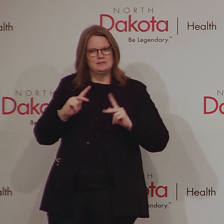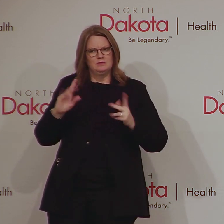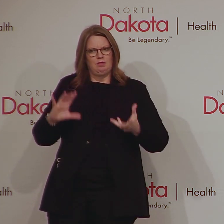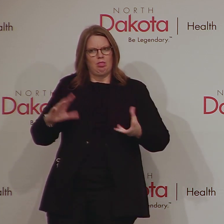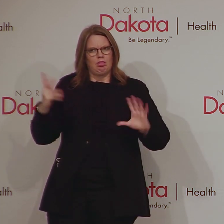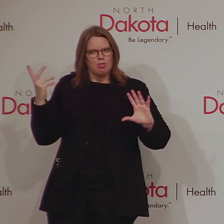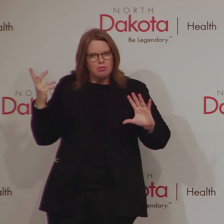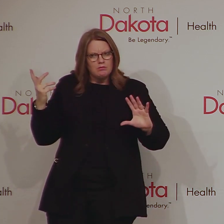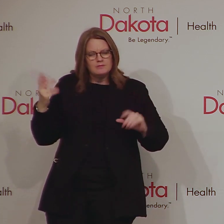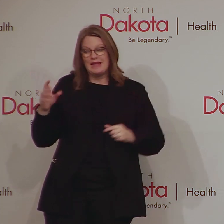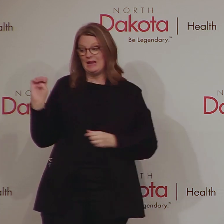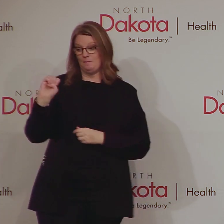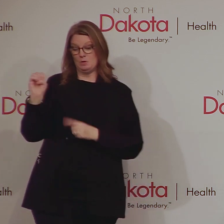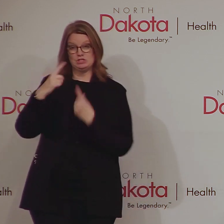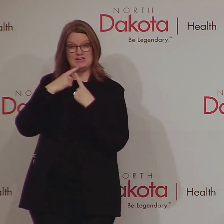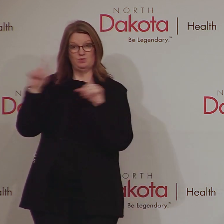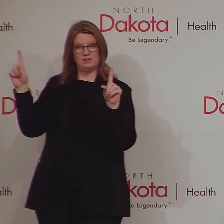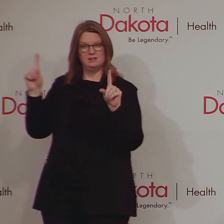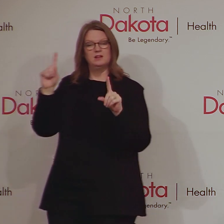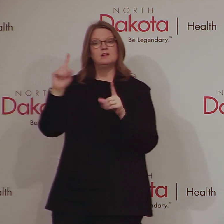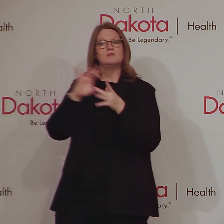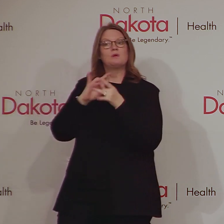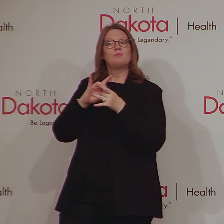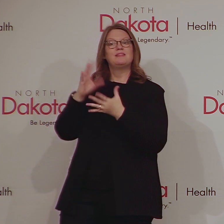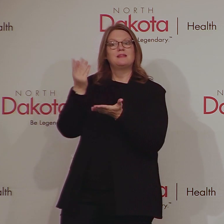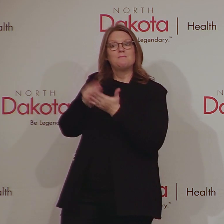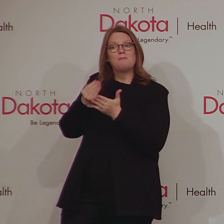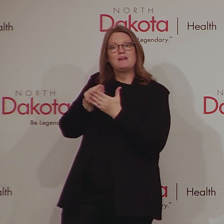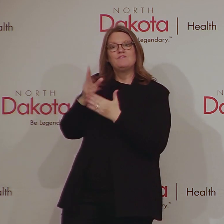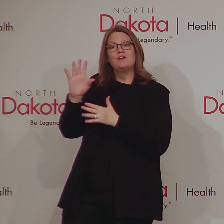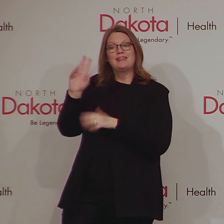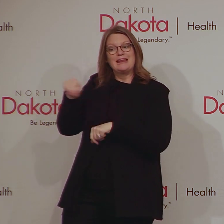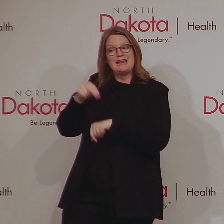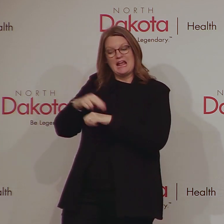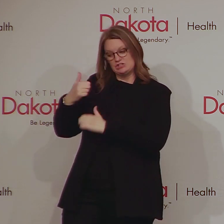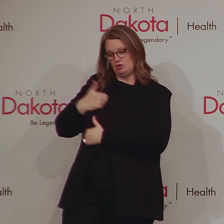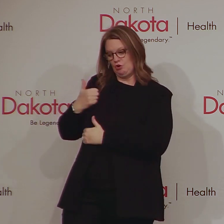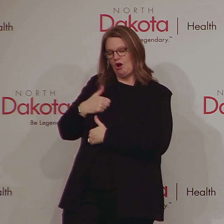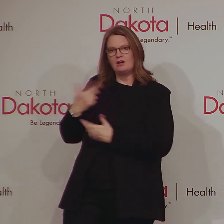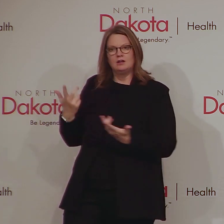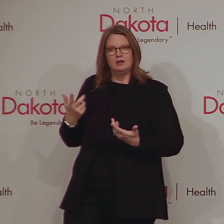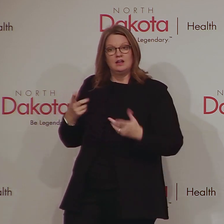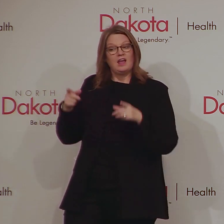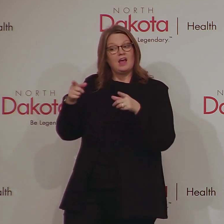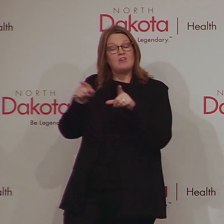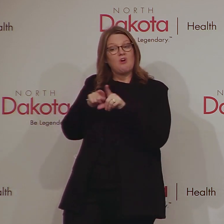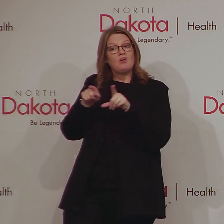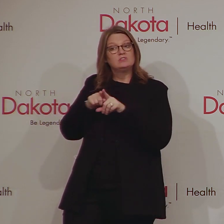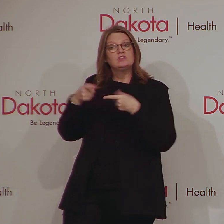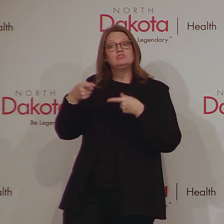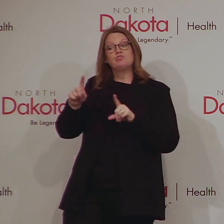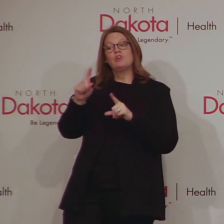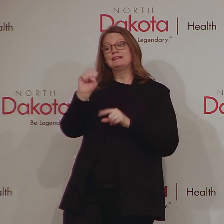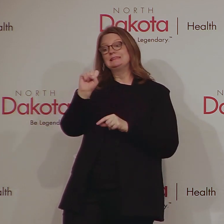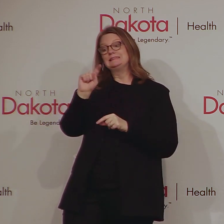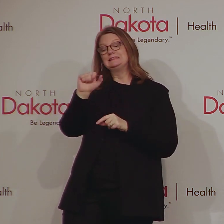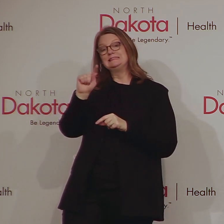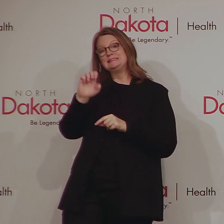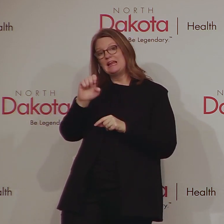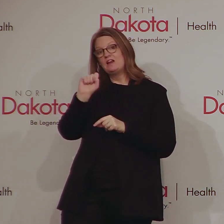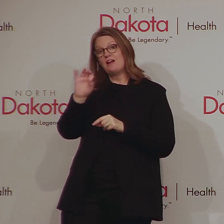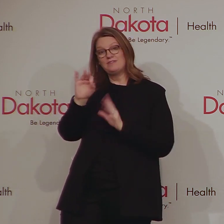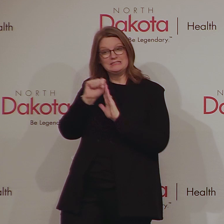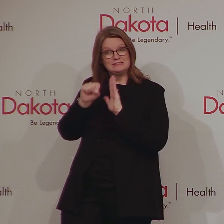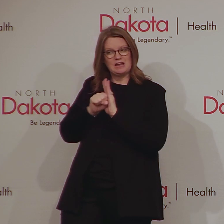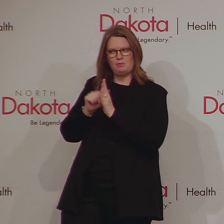emergency declarations matter is with funding for our National Guard. And our National Guard, we gave them a shout out during the State of the State as well,